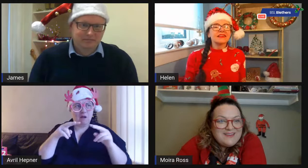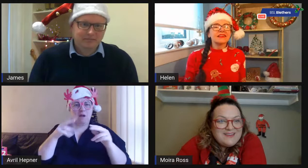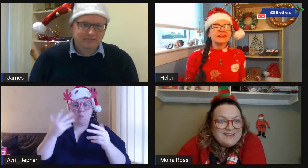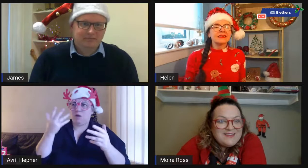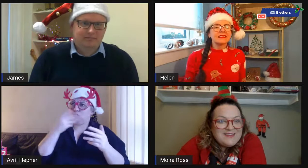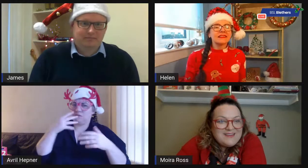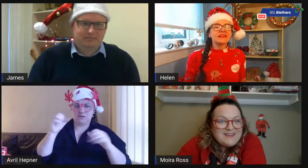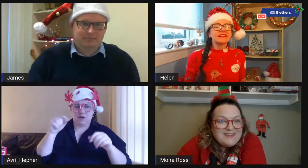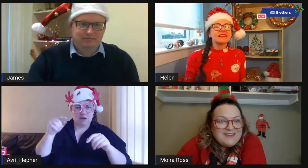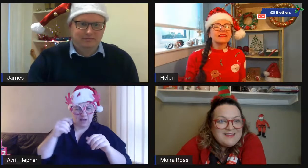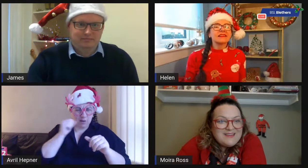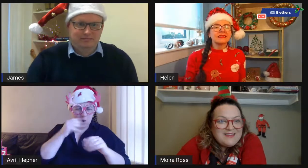tour, James.